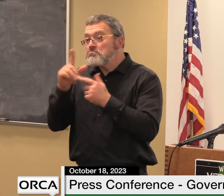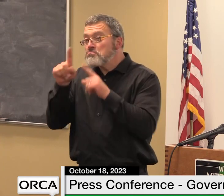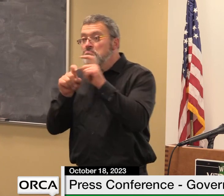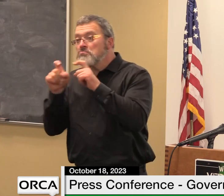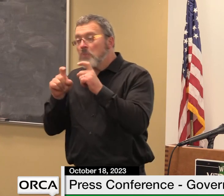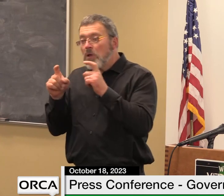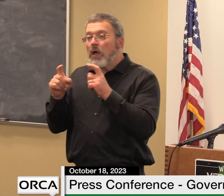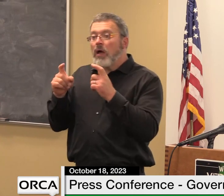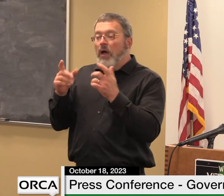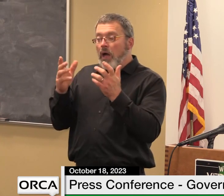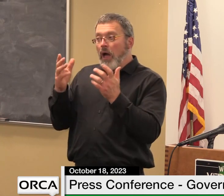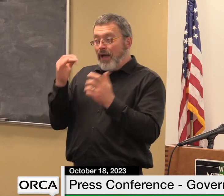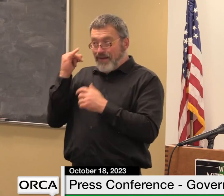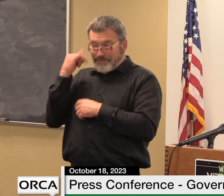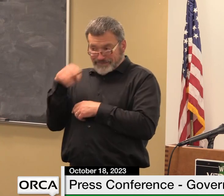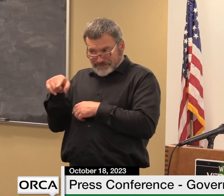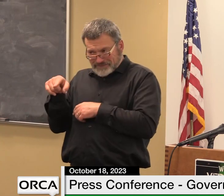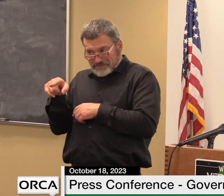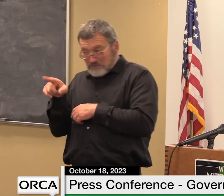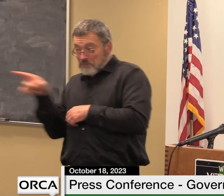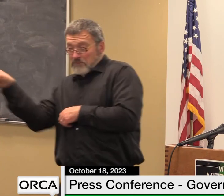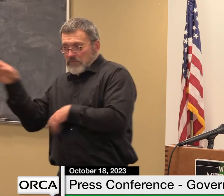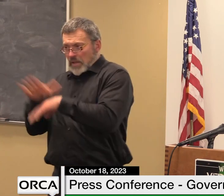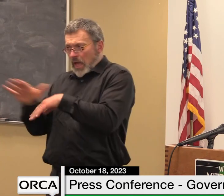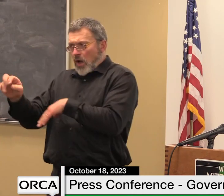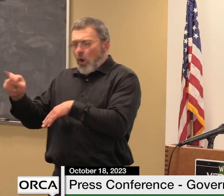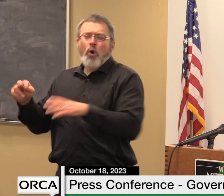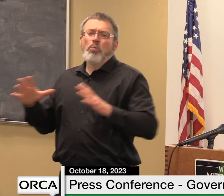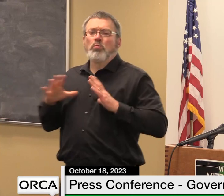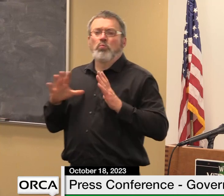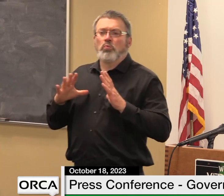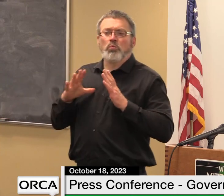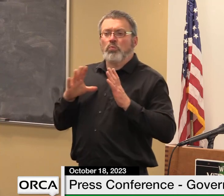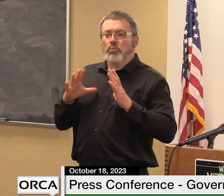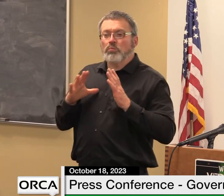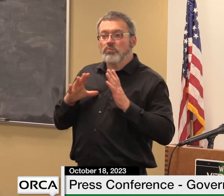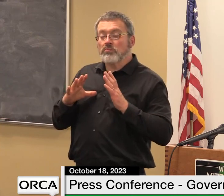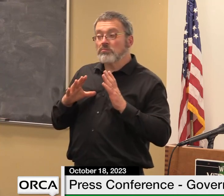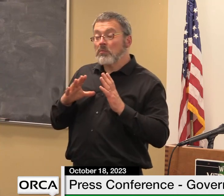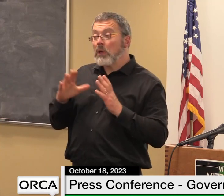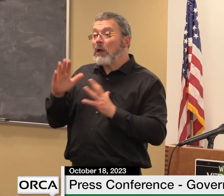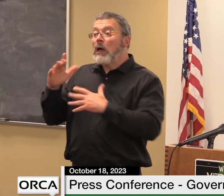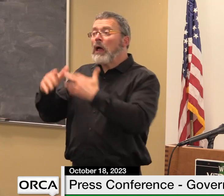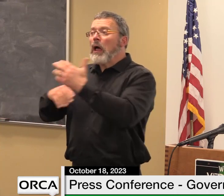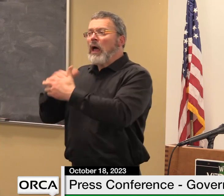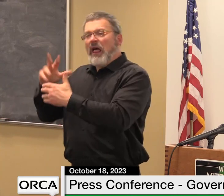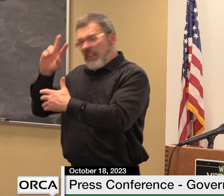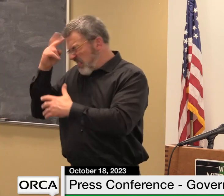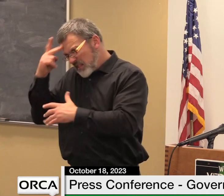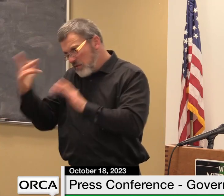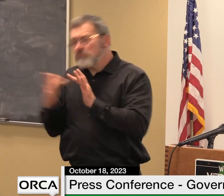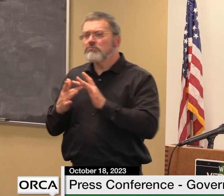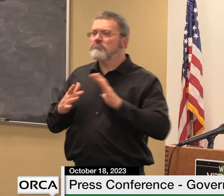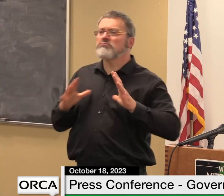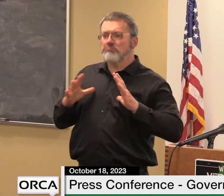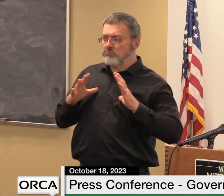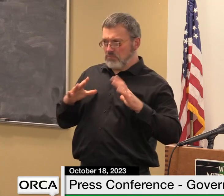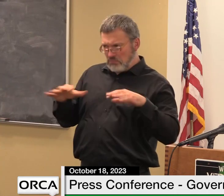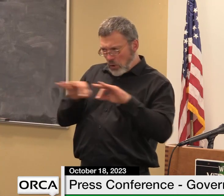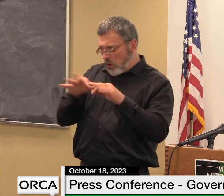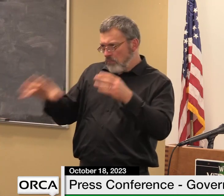uninterested. They can contact us and go back into the queue for assistance should their circumstances